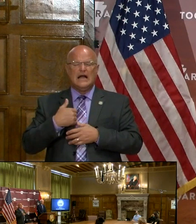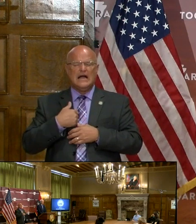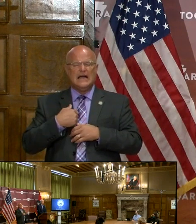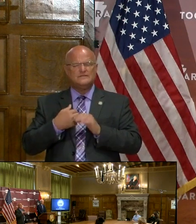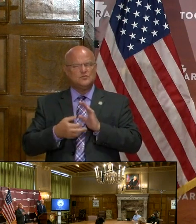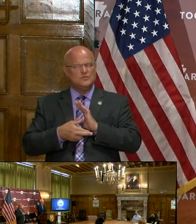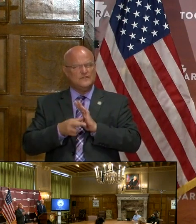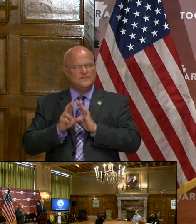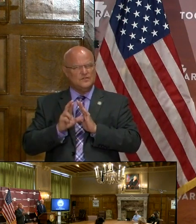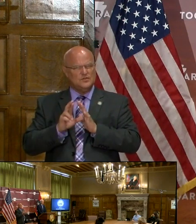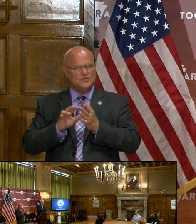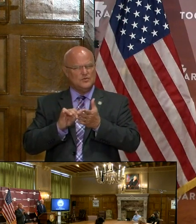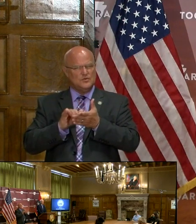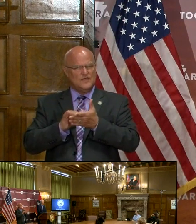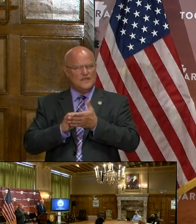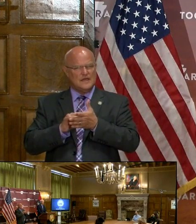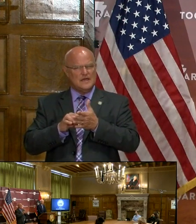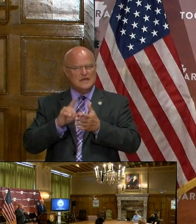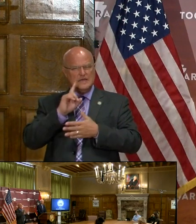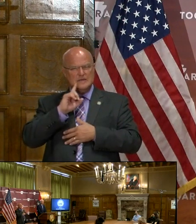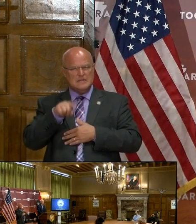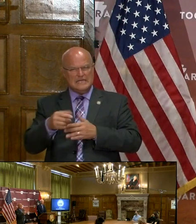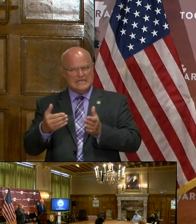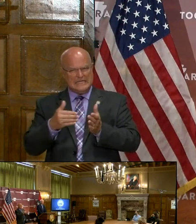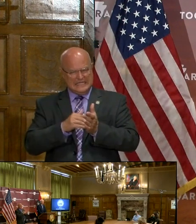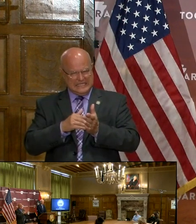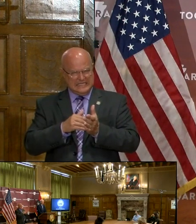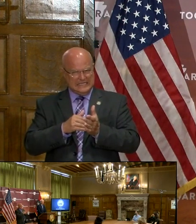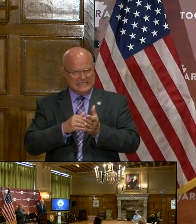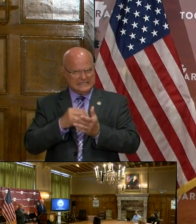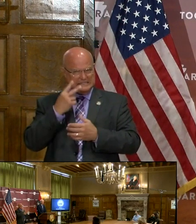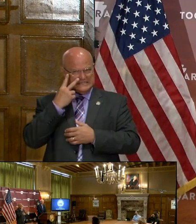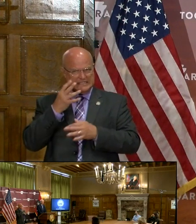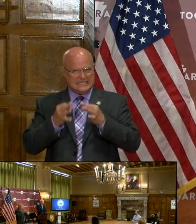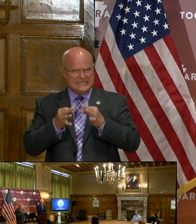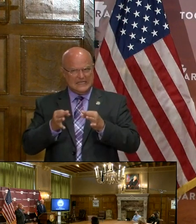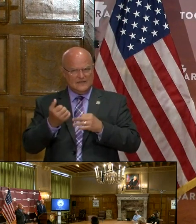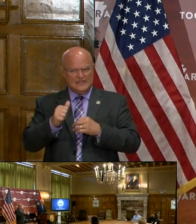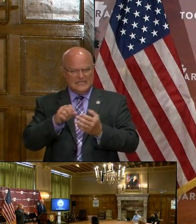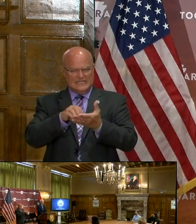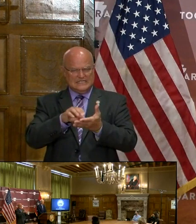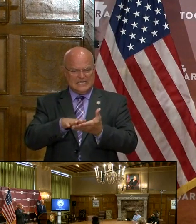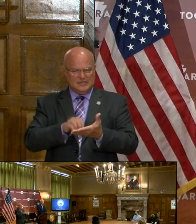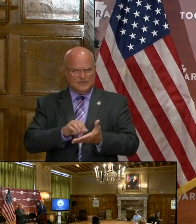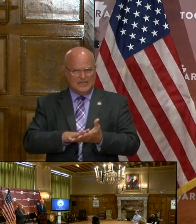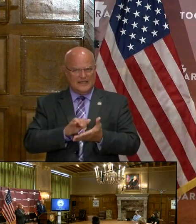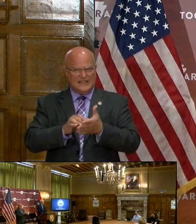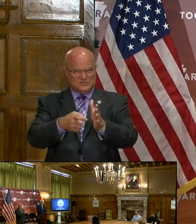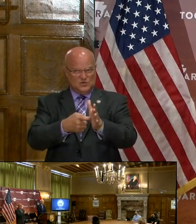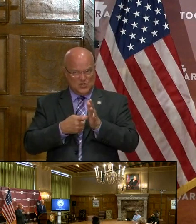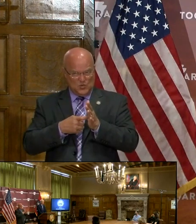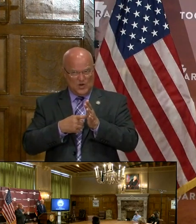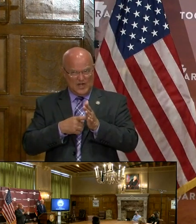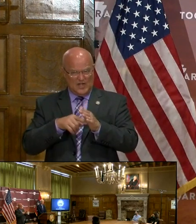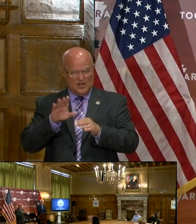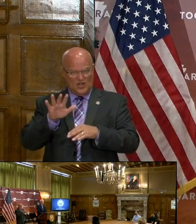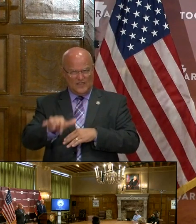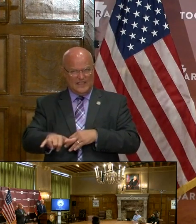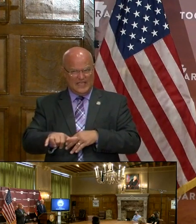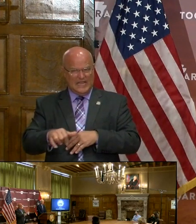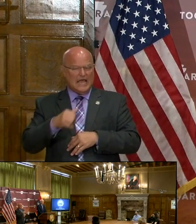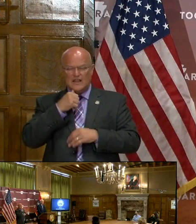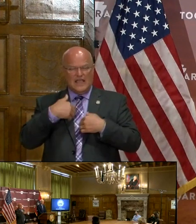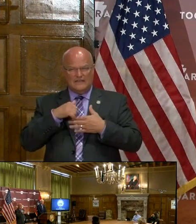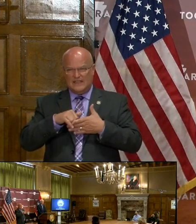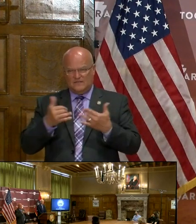have to review the mandate again or the executive order to see if there is any documentation that is required on that. I